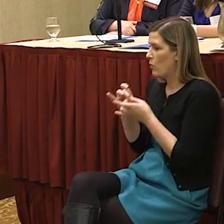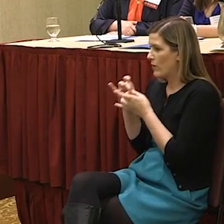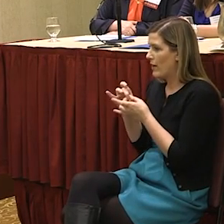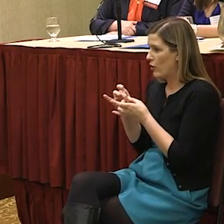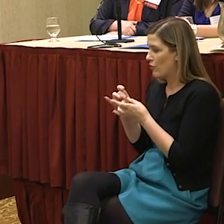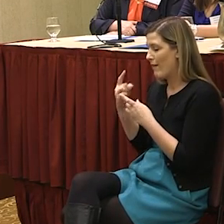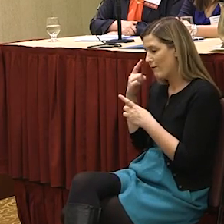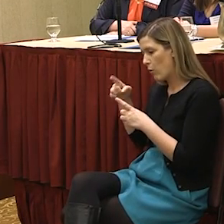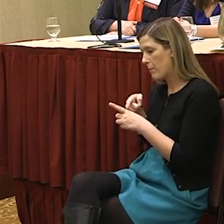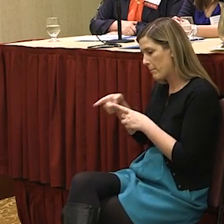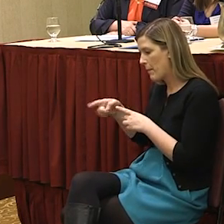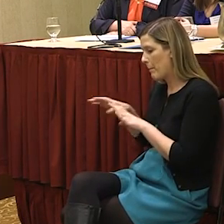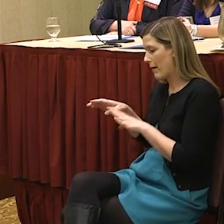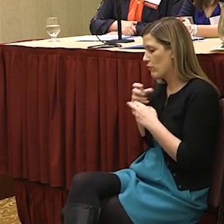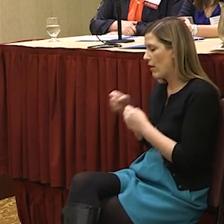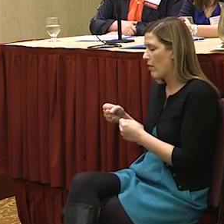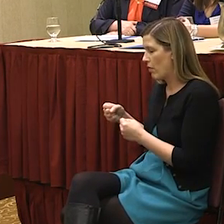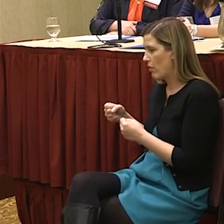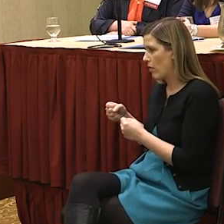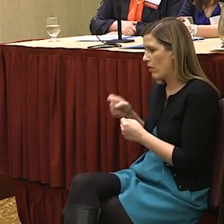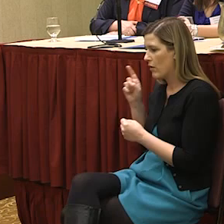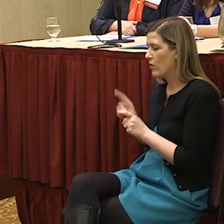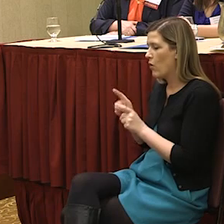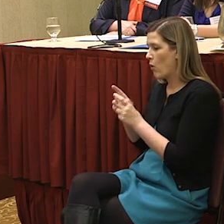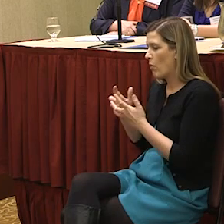for behavioral health primarily.